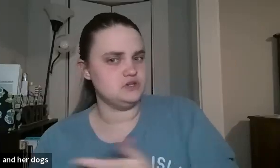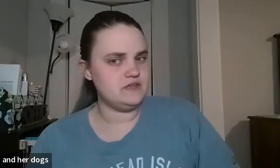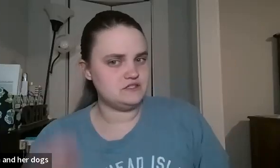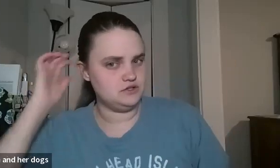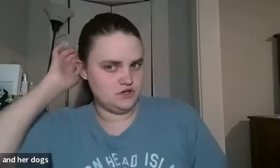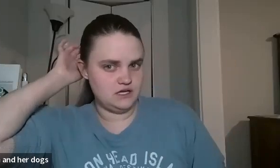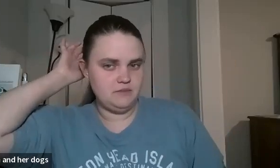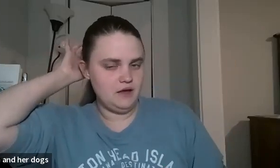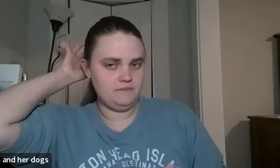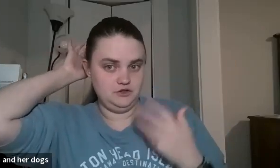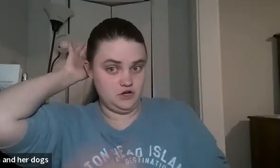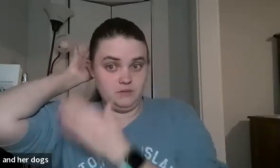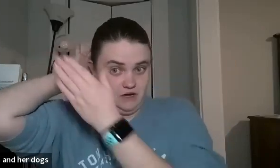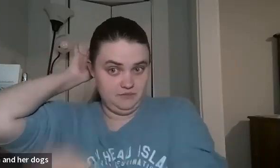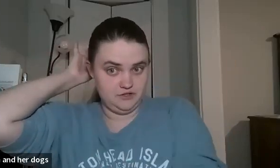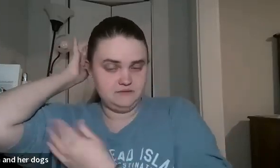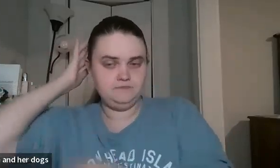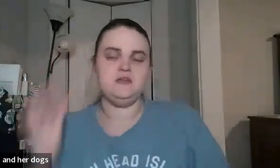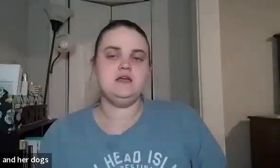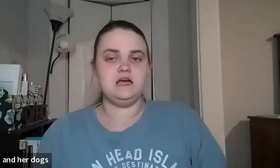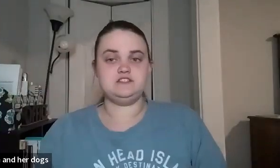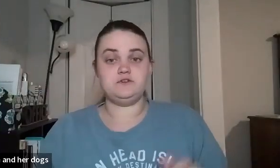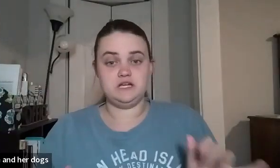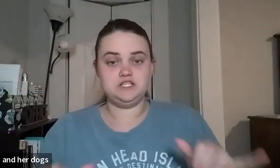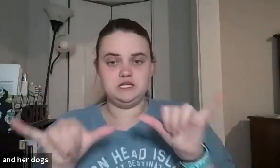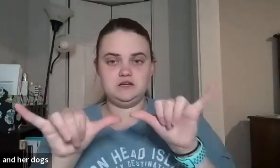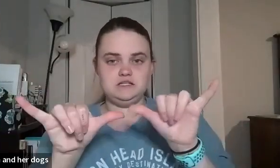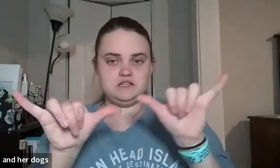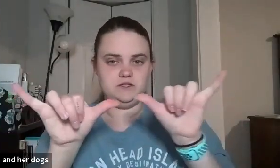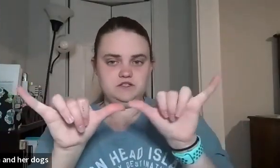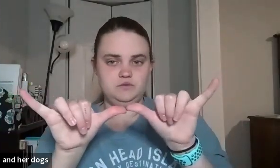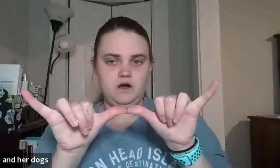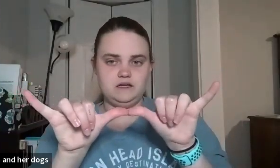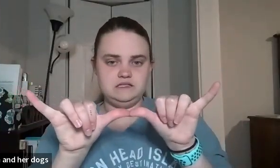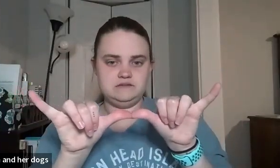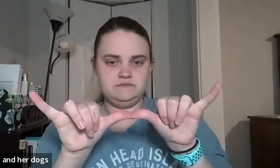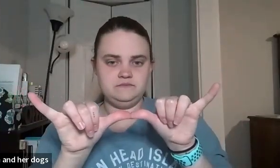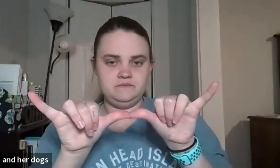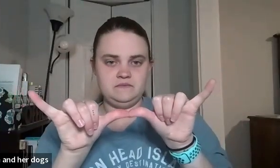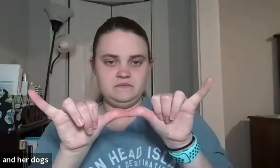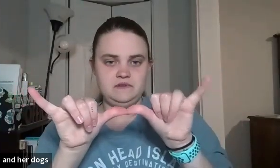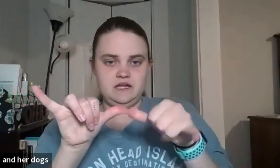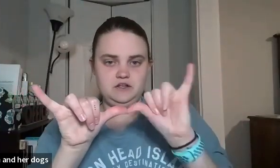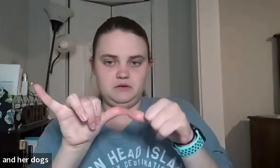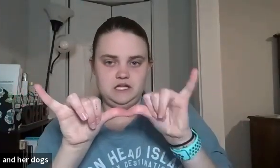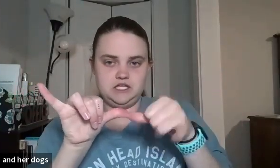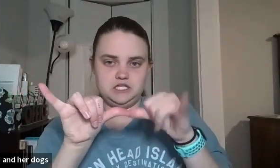that's who you're talking about, that you're talking about a person. And so for engineer, it's going to be two Y's and you go